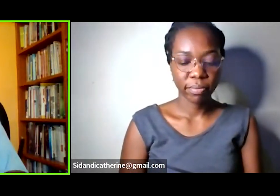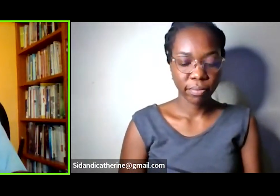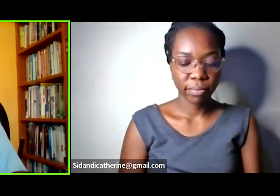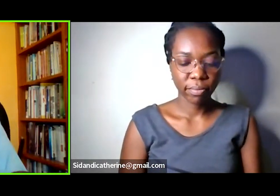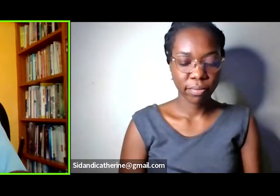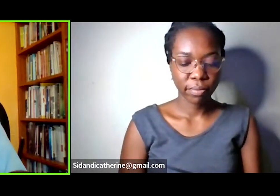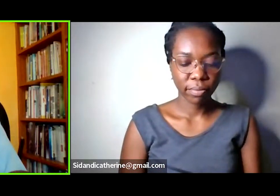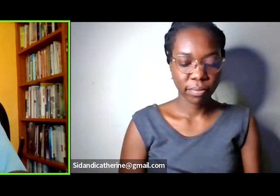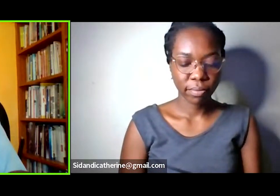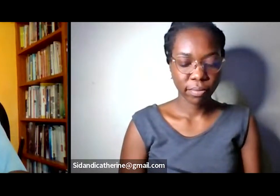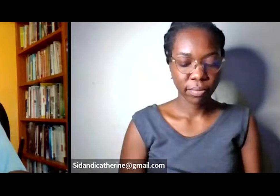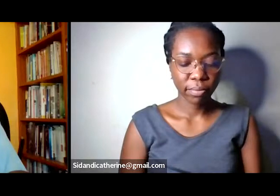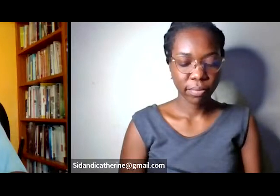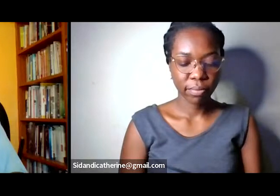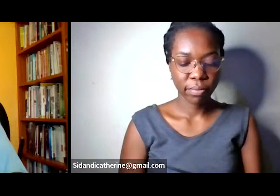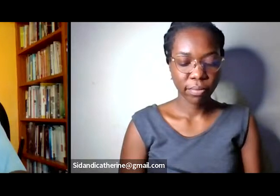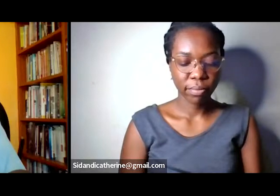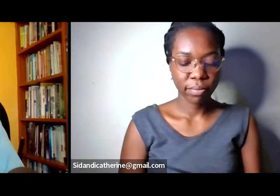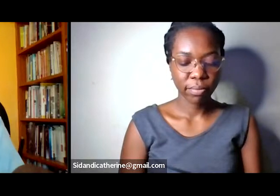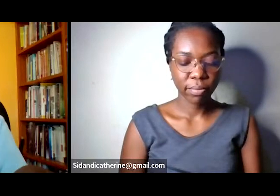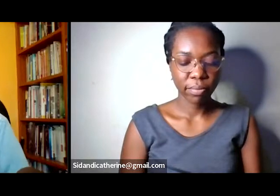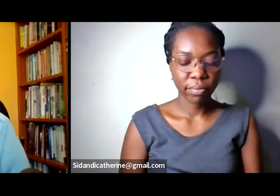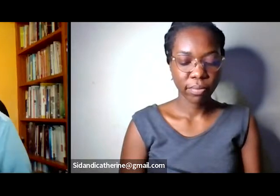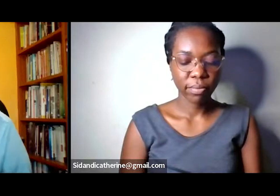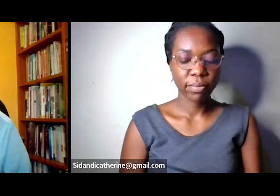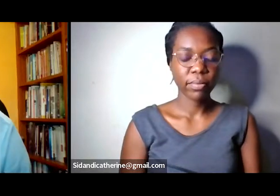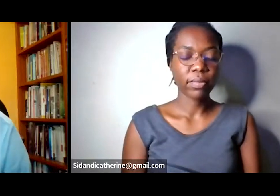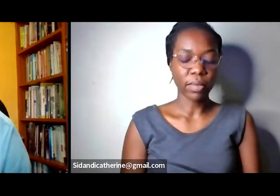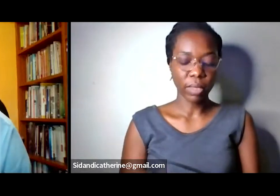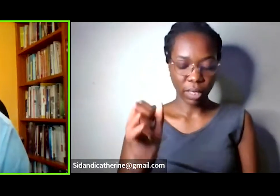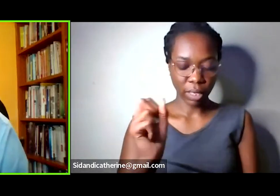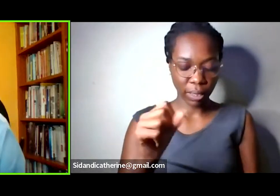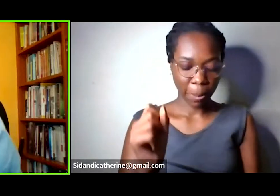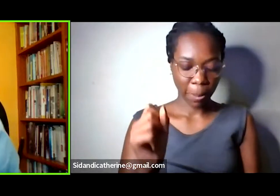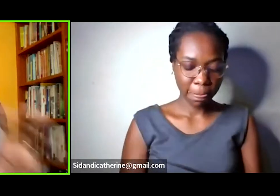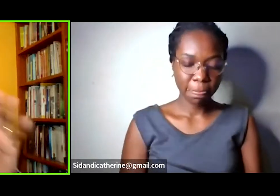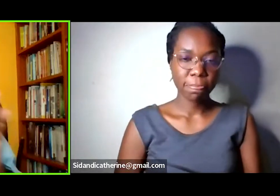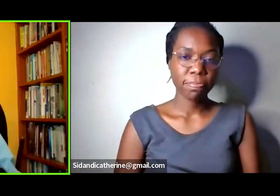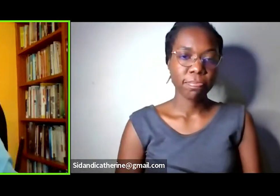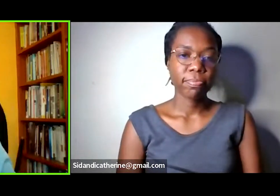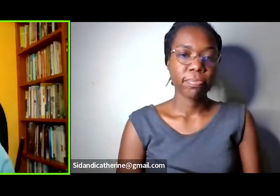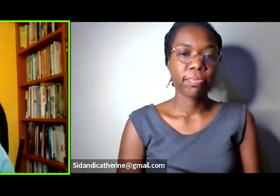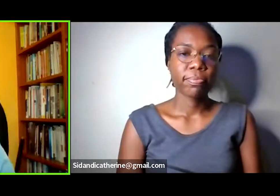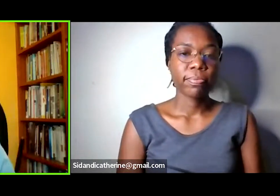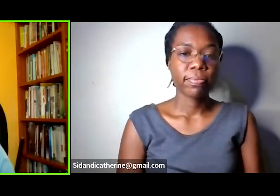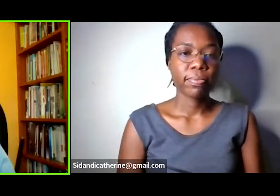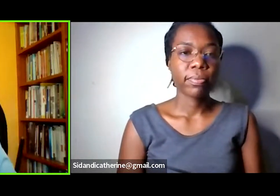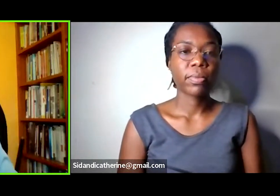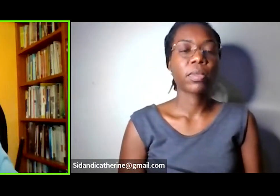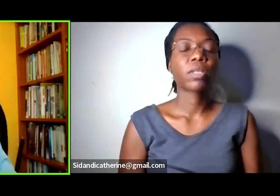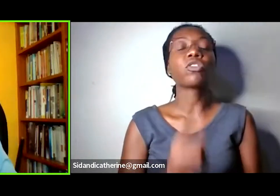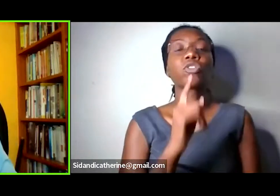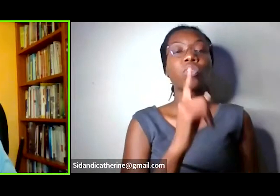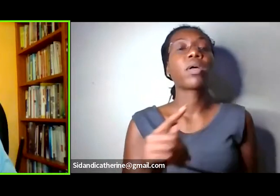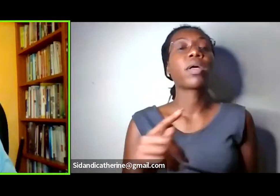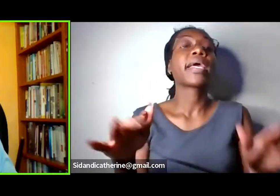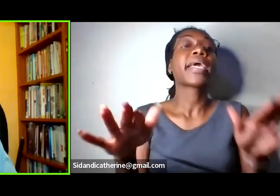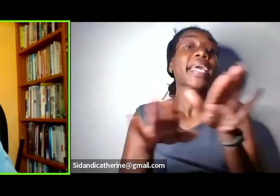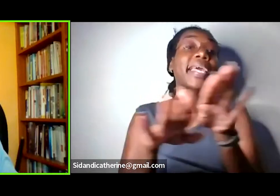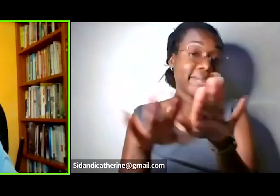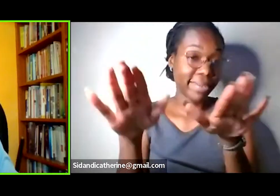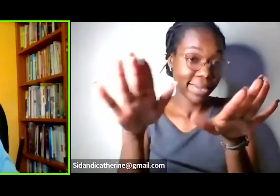be wary of the silent customer. Be wary of the silent customer. That is the most dangerous one. So it's good